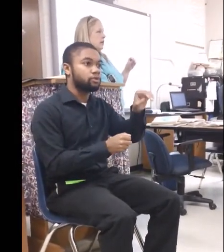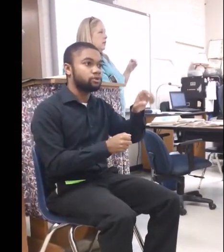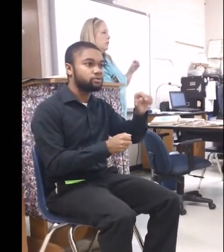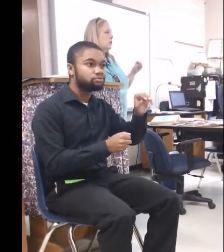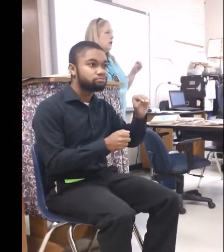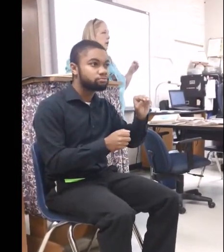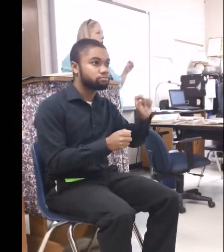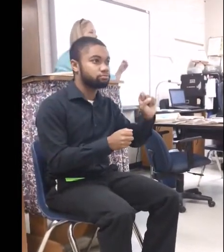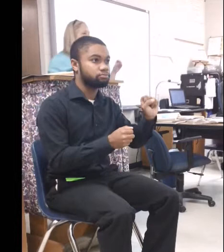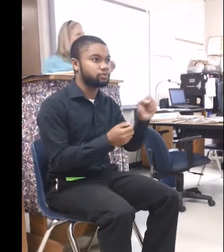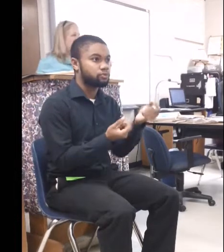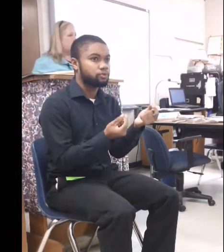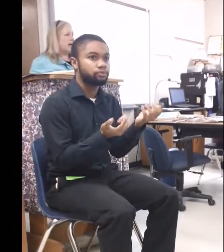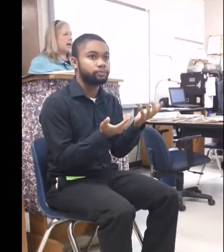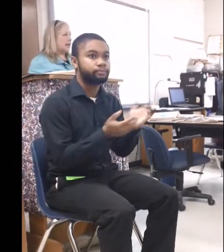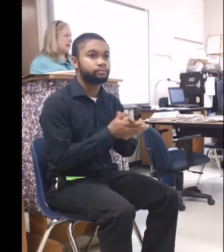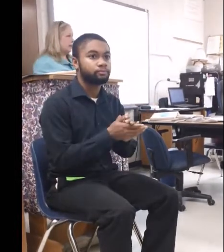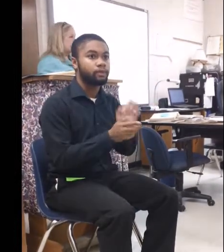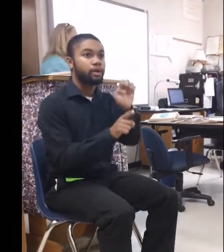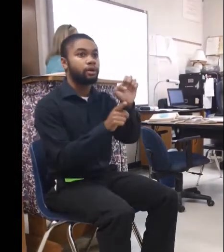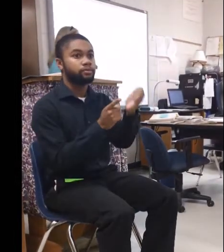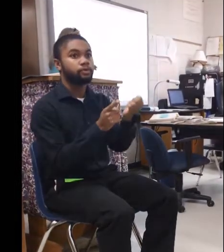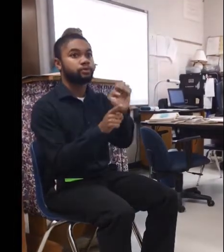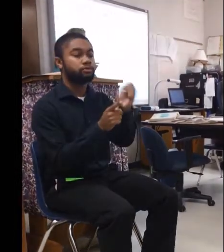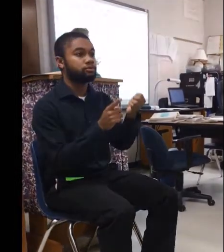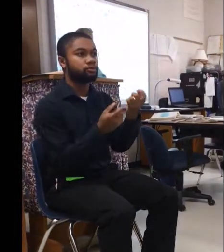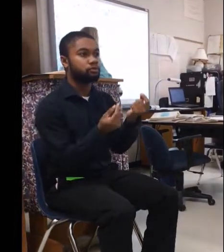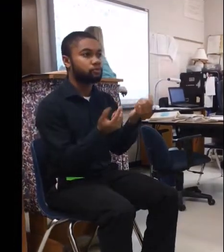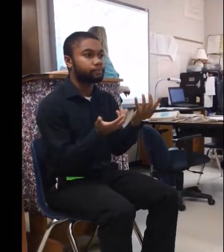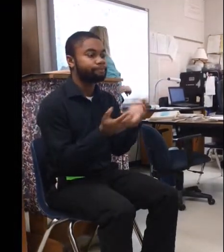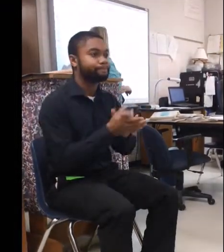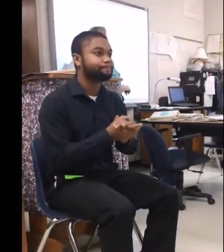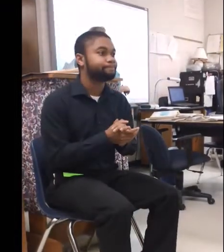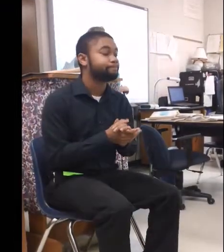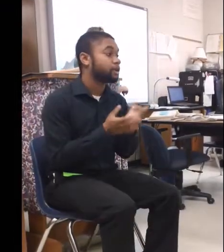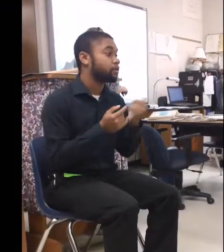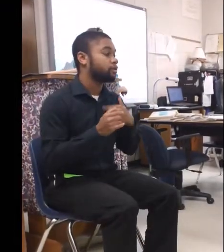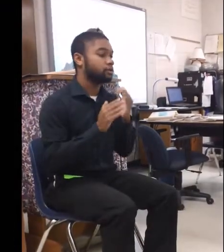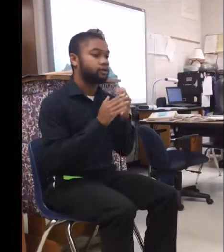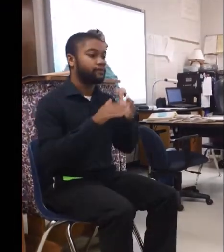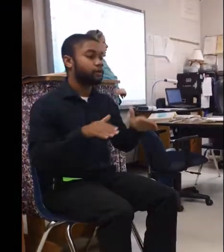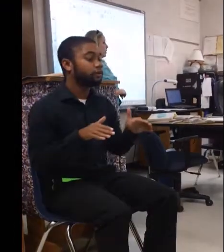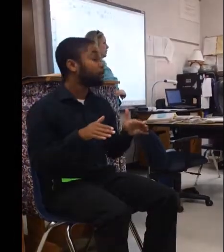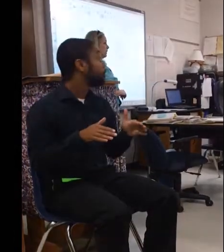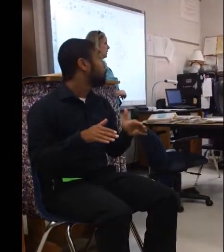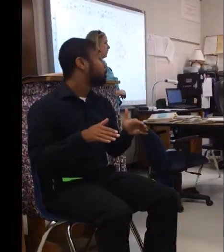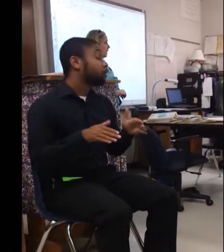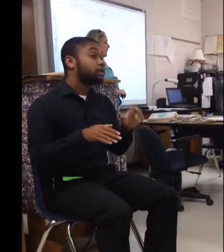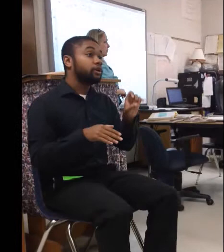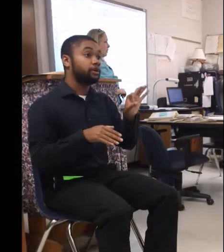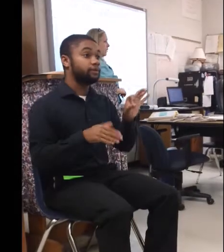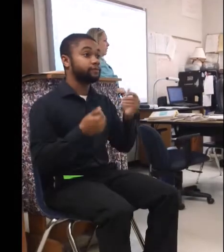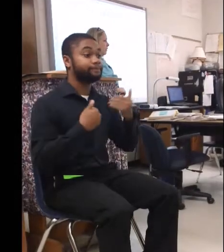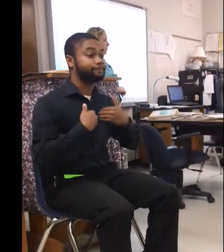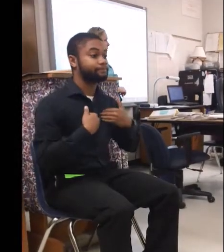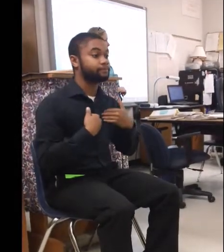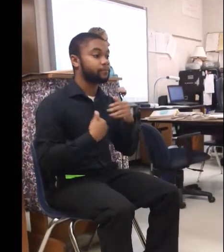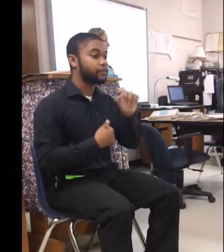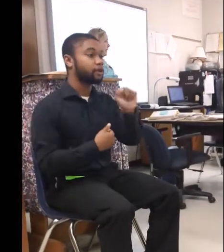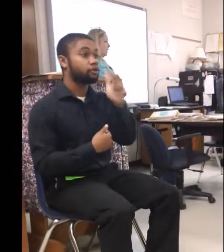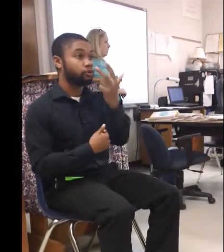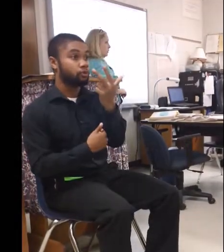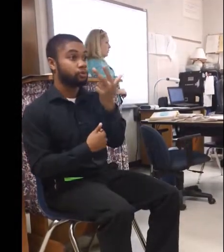Okay? So if you're dividing, and that's what you're doing, if it was a cubed written over a squared,